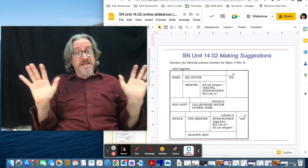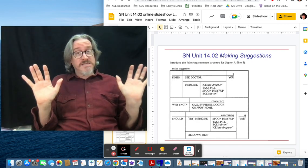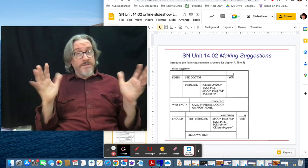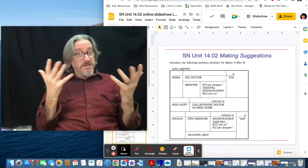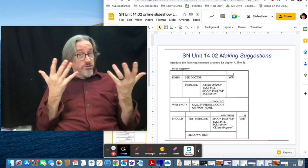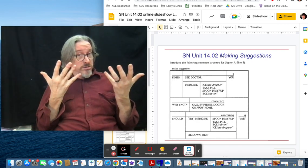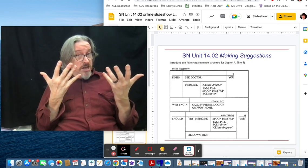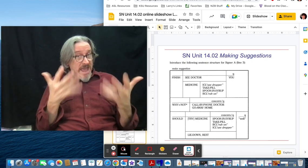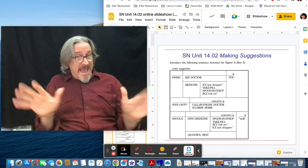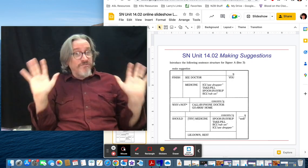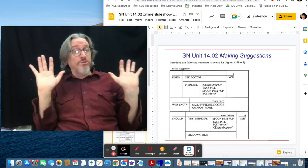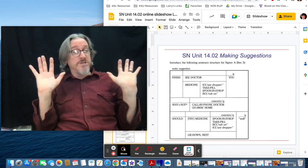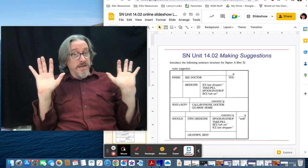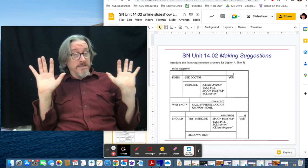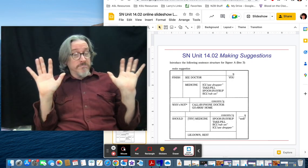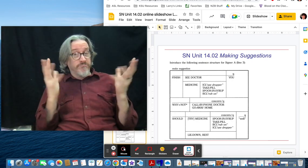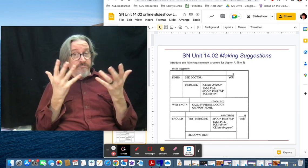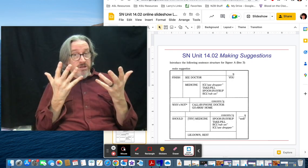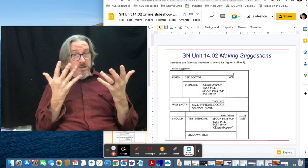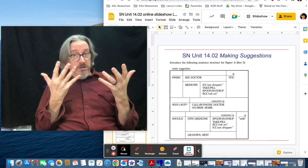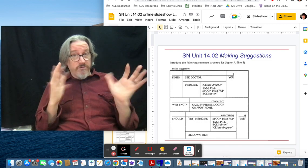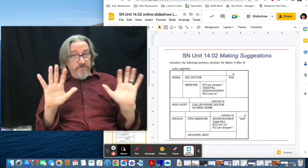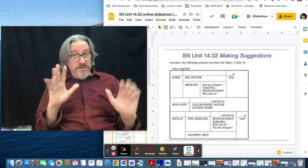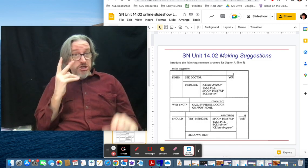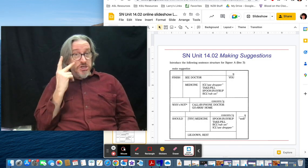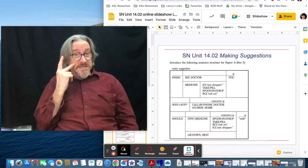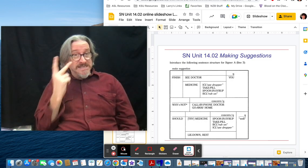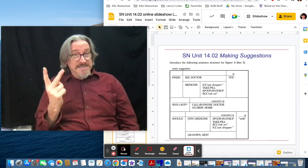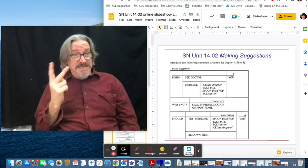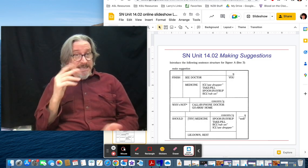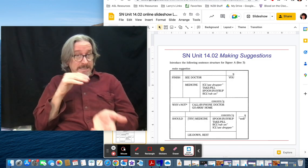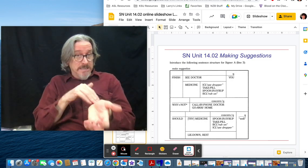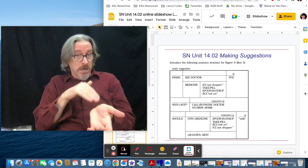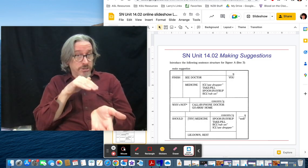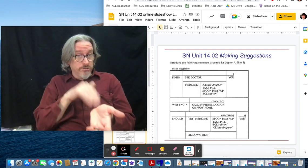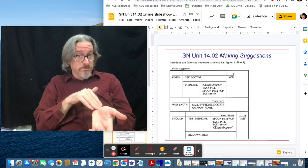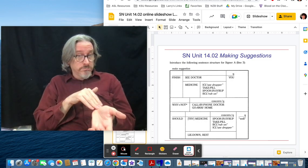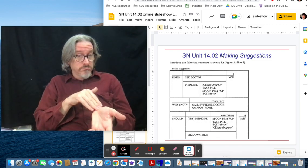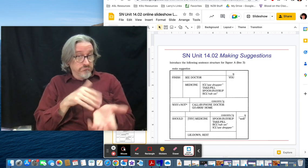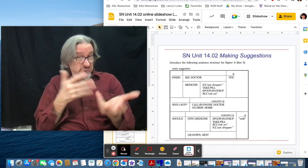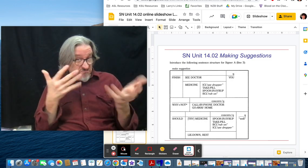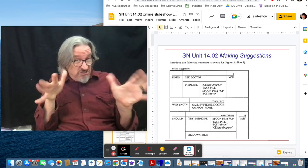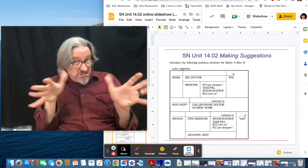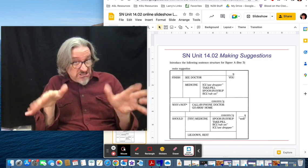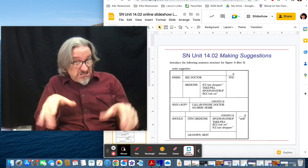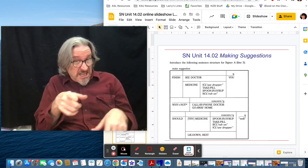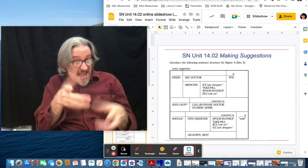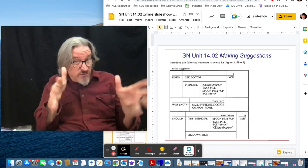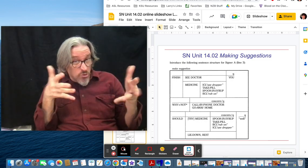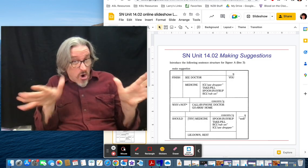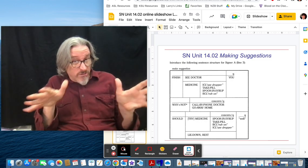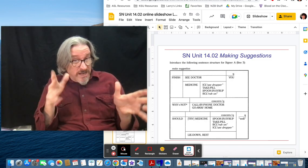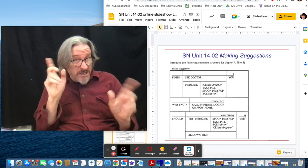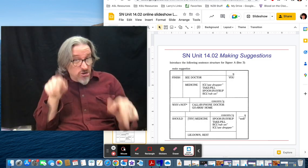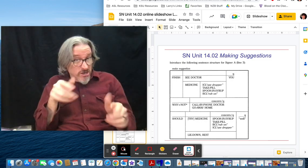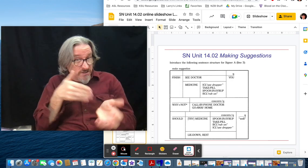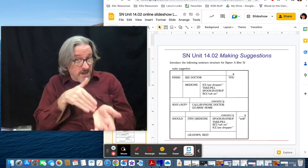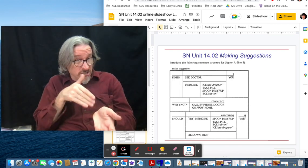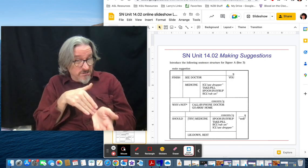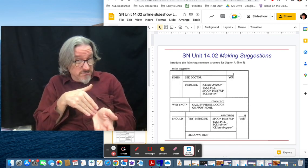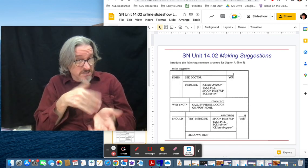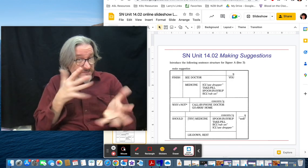this case, it means, have you done it? Finished, see doctor? Like, have you already